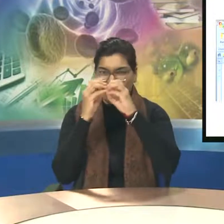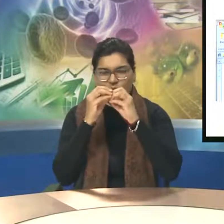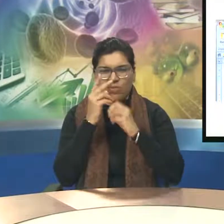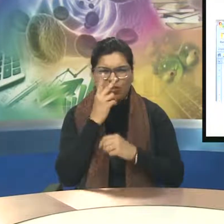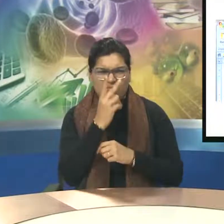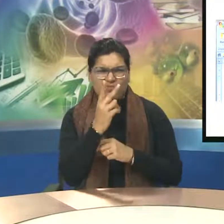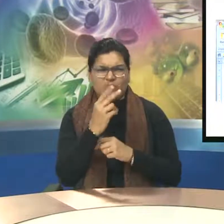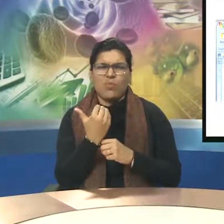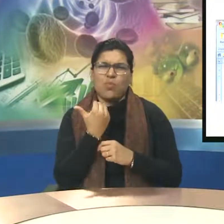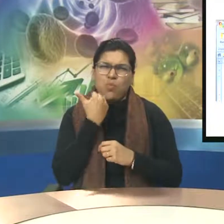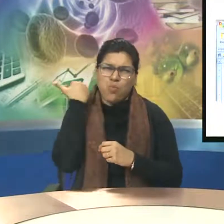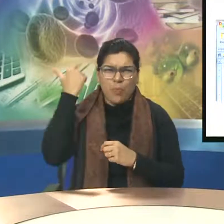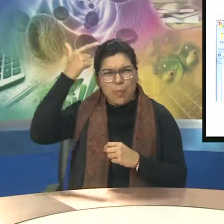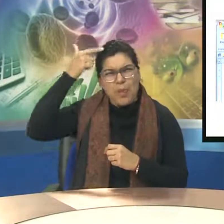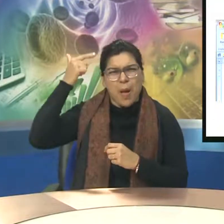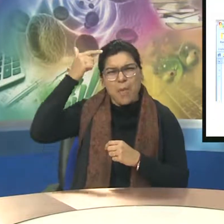Font color.